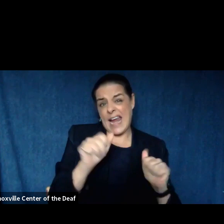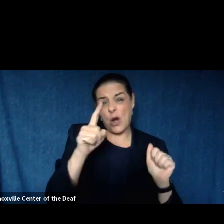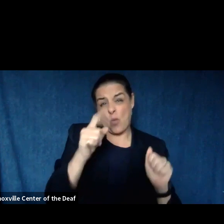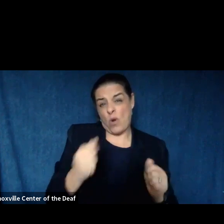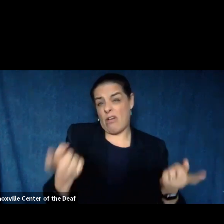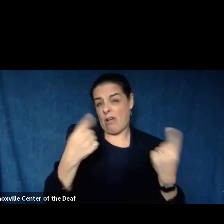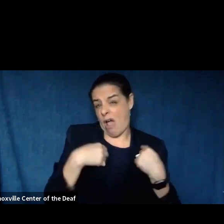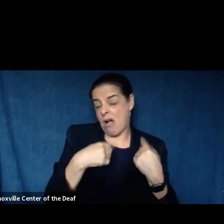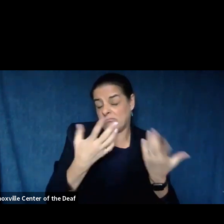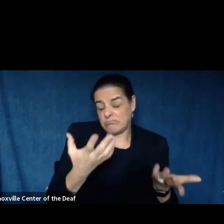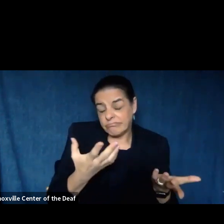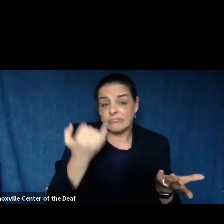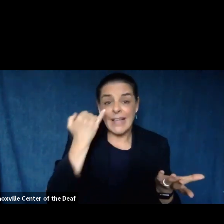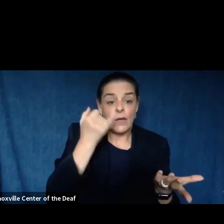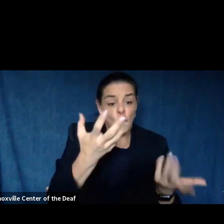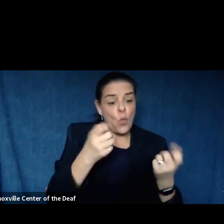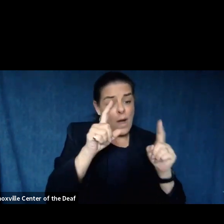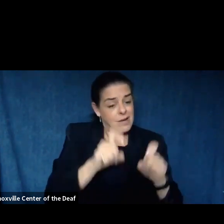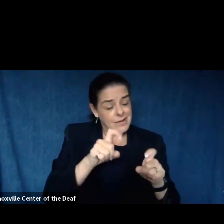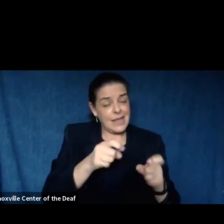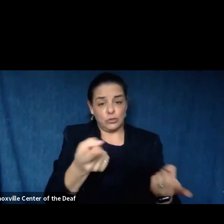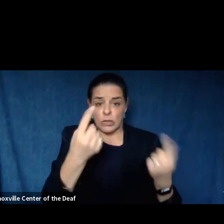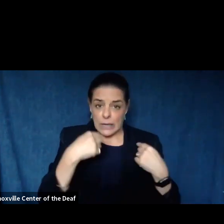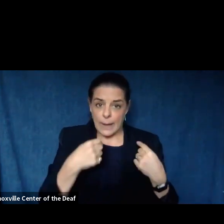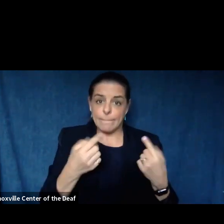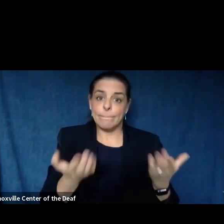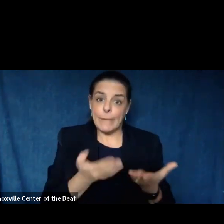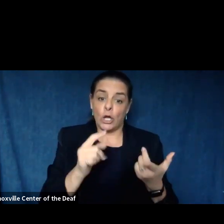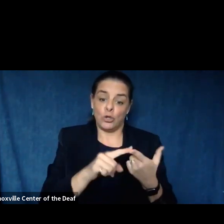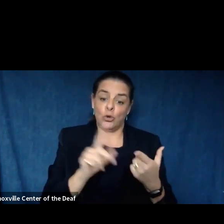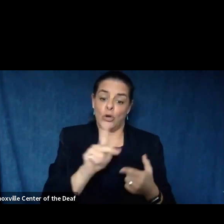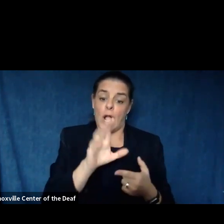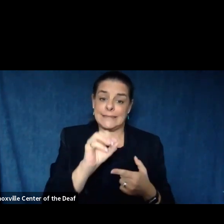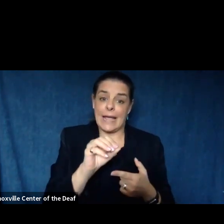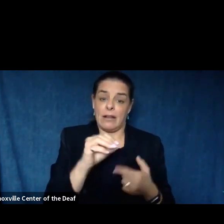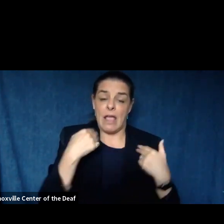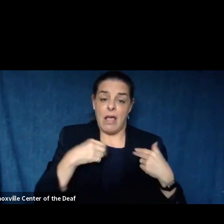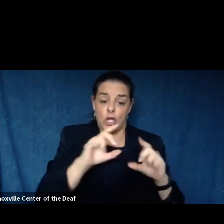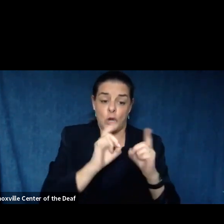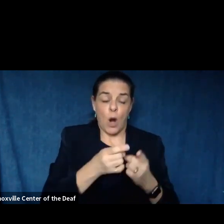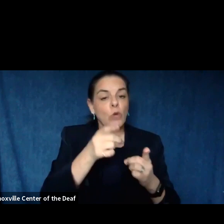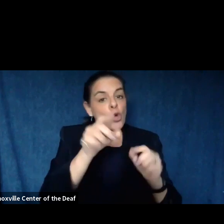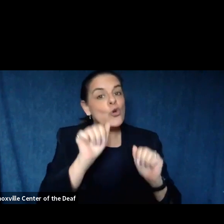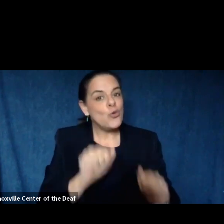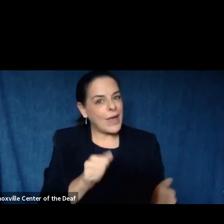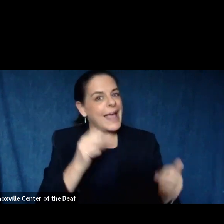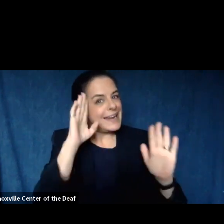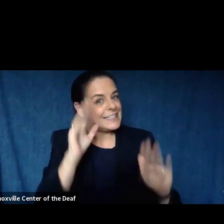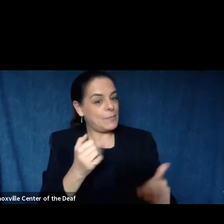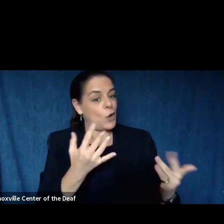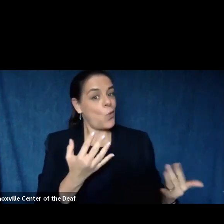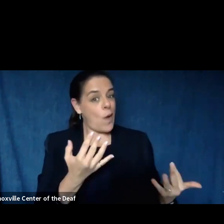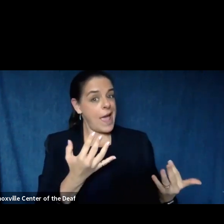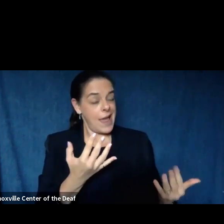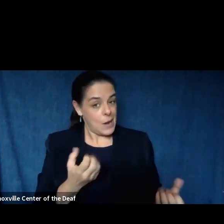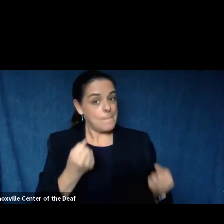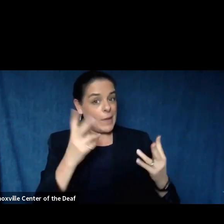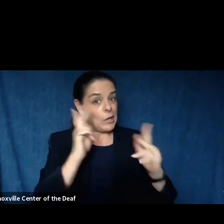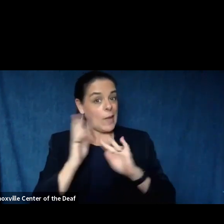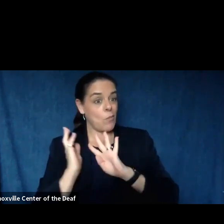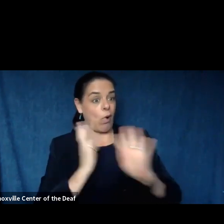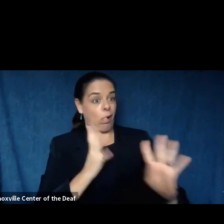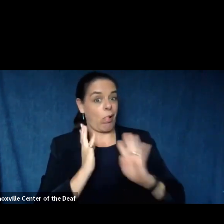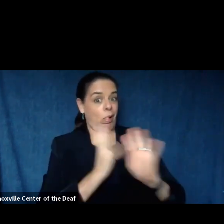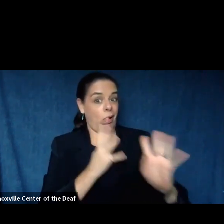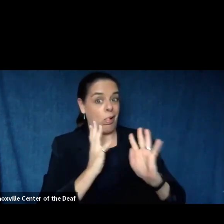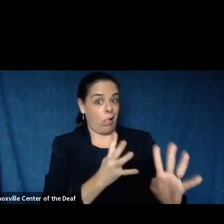anyone. So if you want to be tested, you can come down. You expect a wait. Our volume's gone up. Our staff is working really hard and as quickly